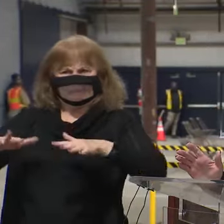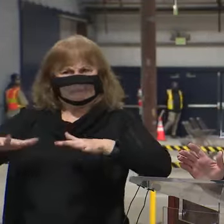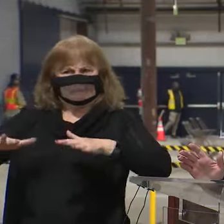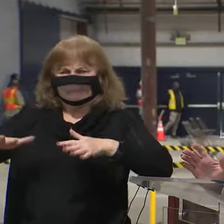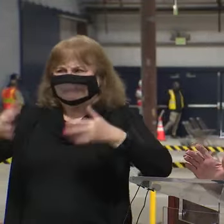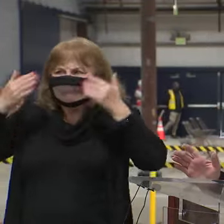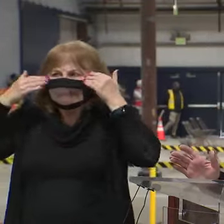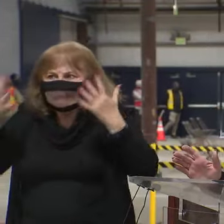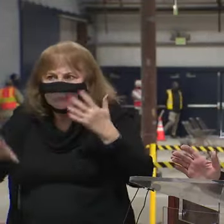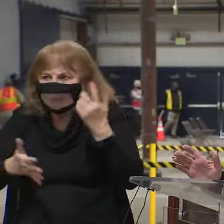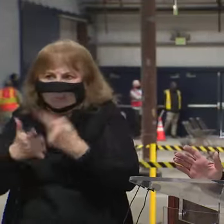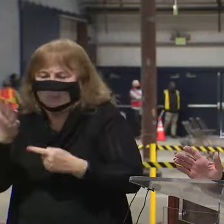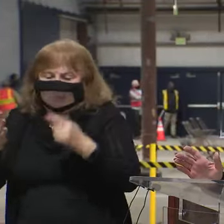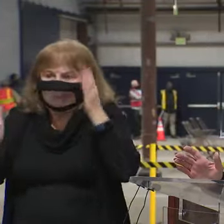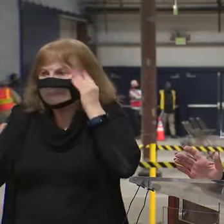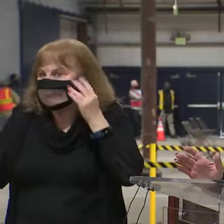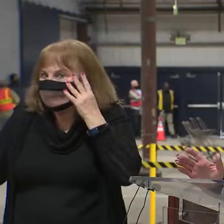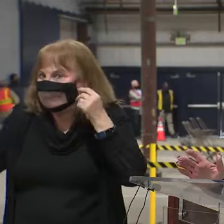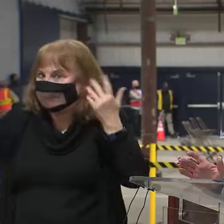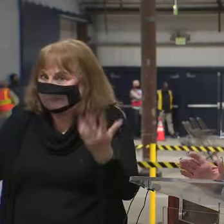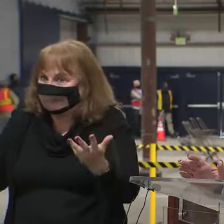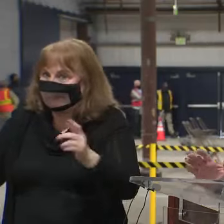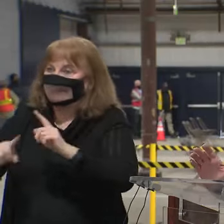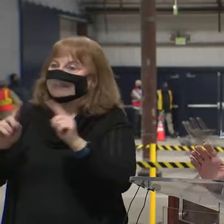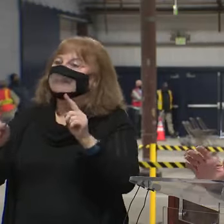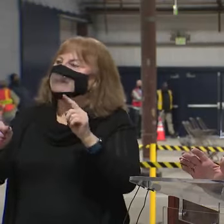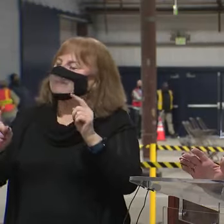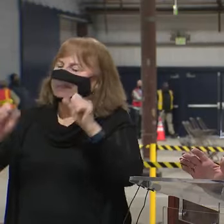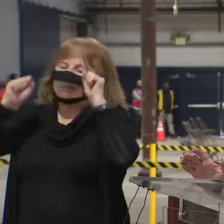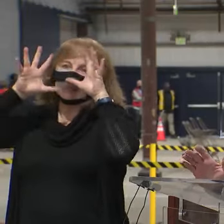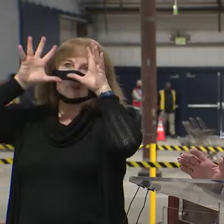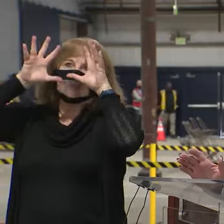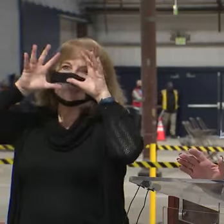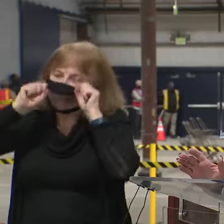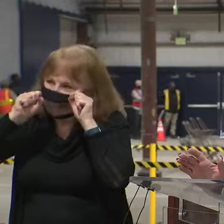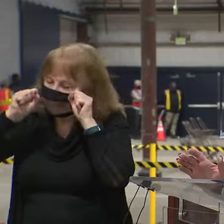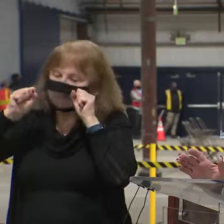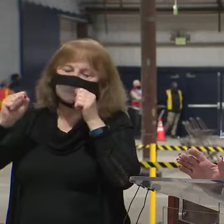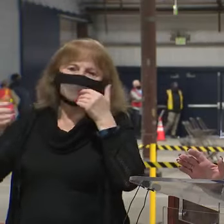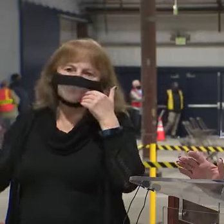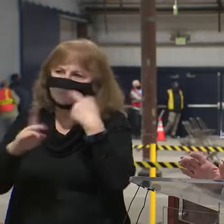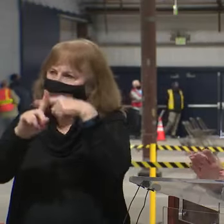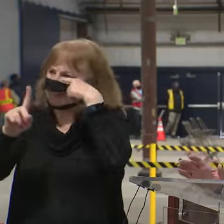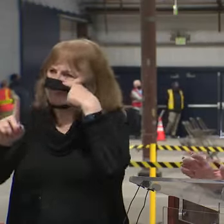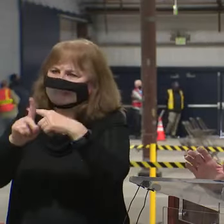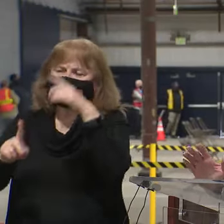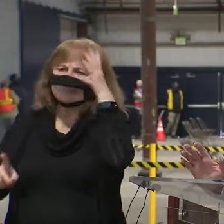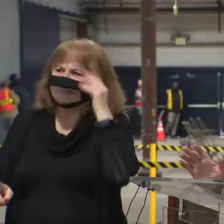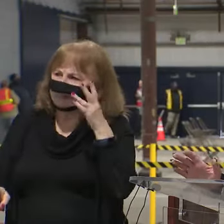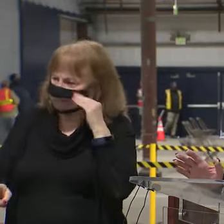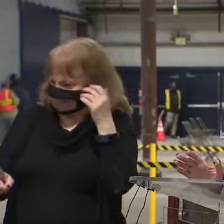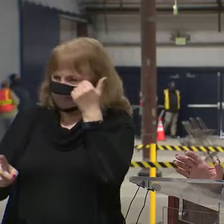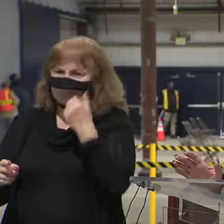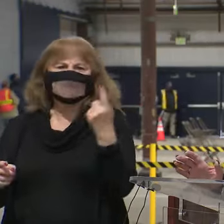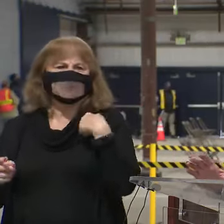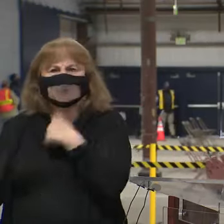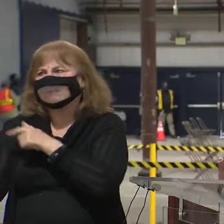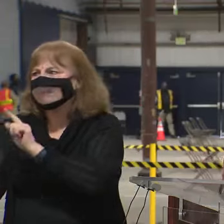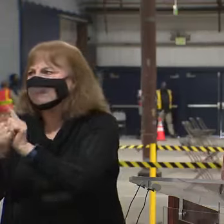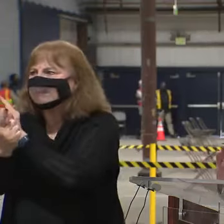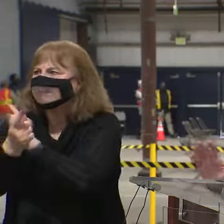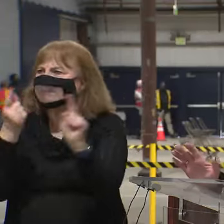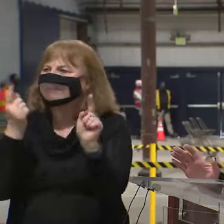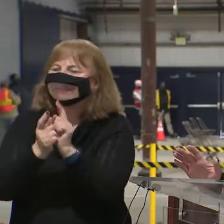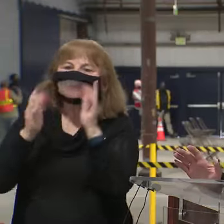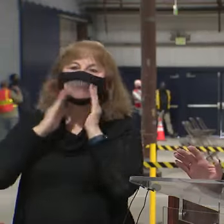not knowing what we would experience. But it was an amazing experience. Everyone we encountered